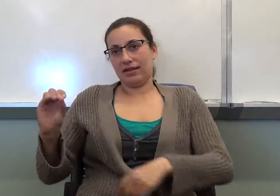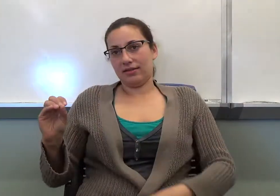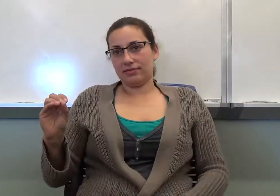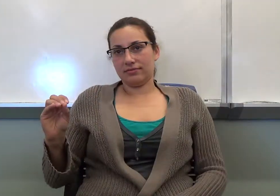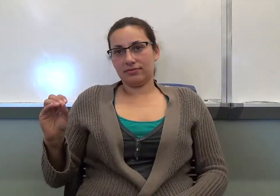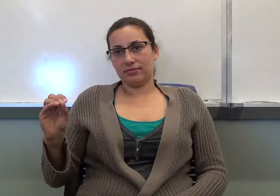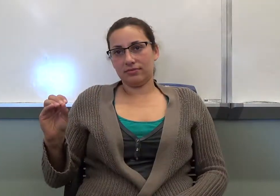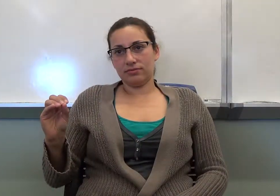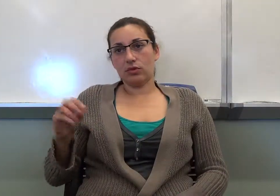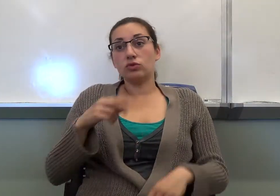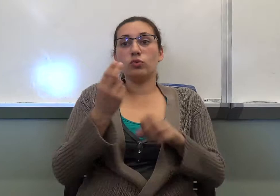around every part of it.